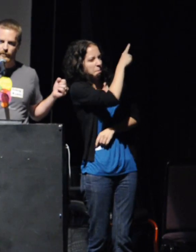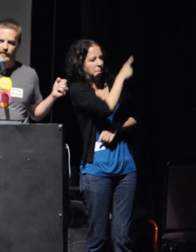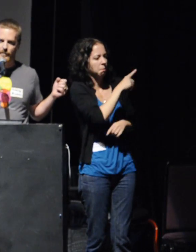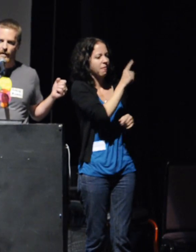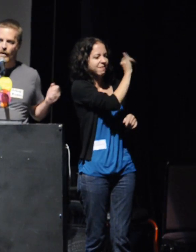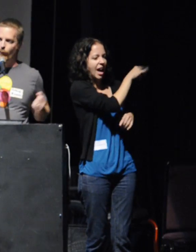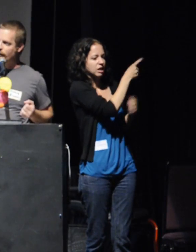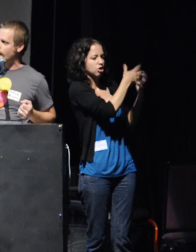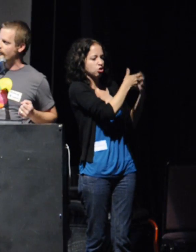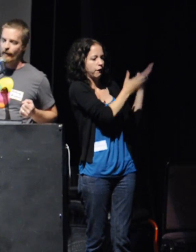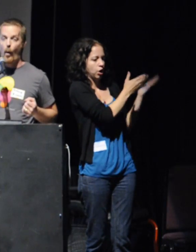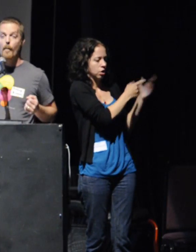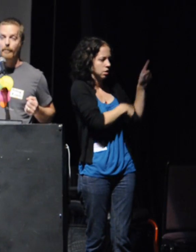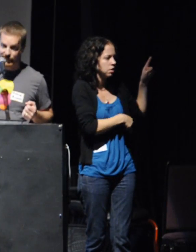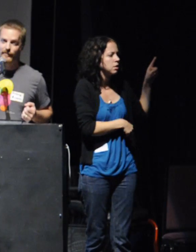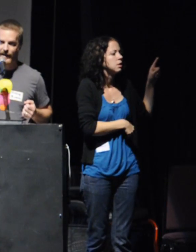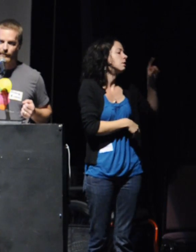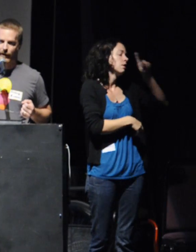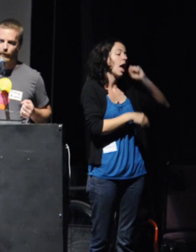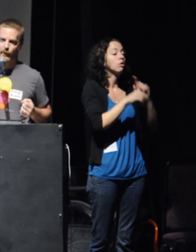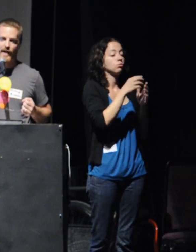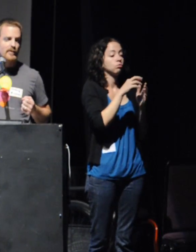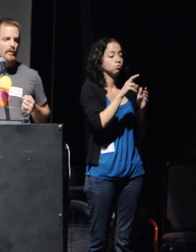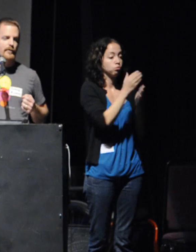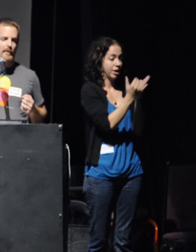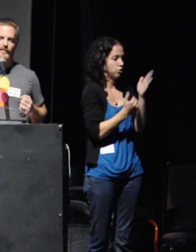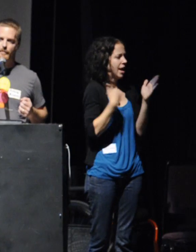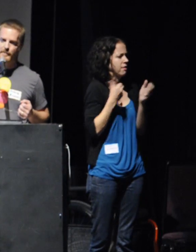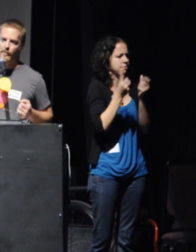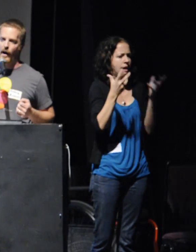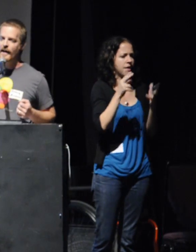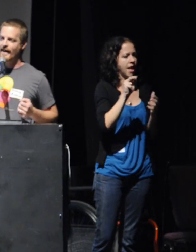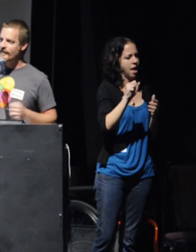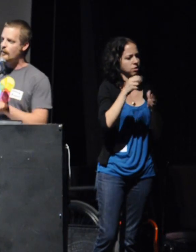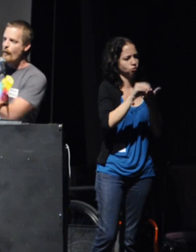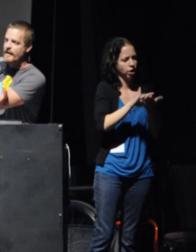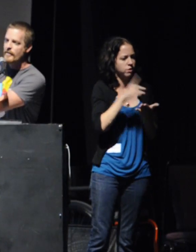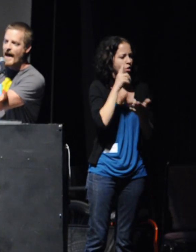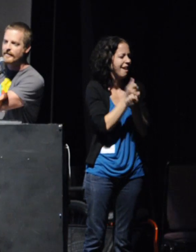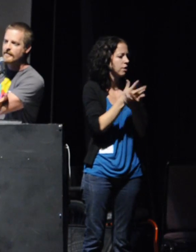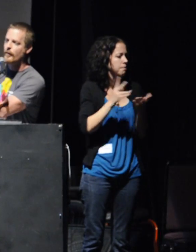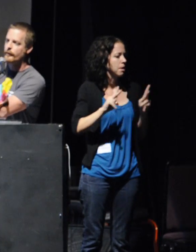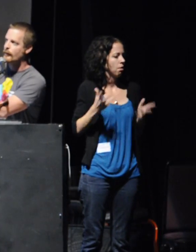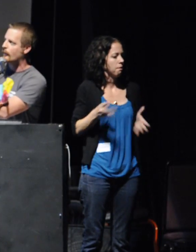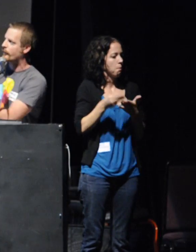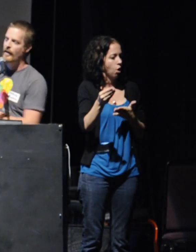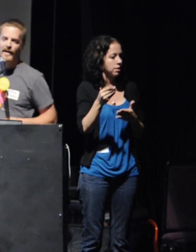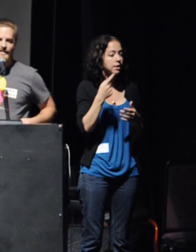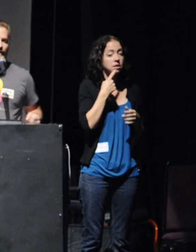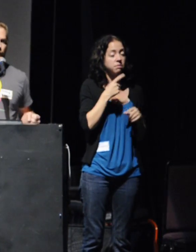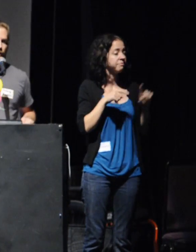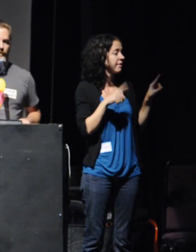those registries up there? Registries have a whole bunch of NS records for every one of the domains that people bought. And says, go over here and ask these other